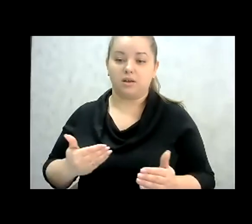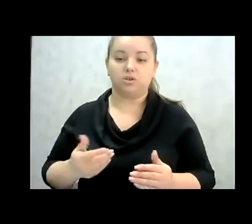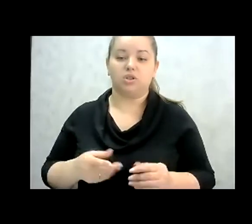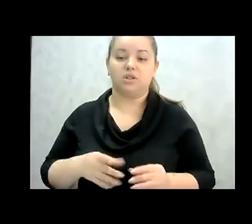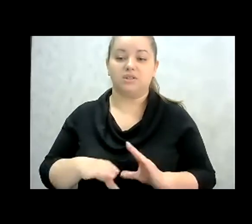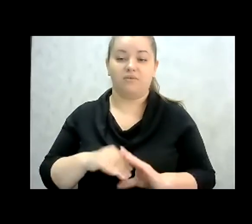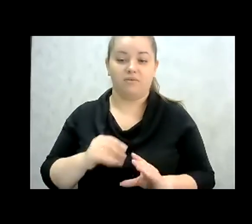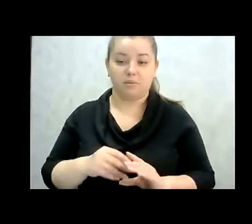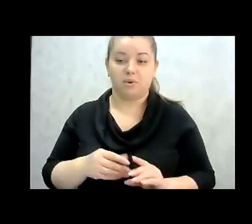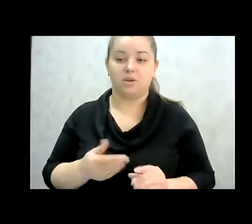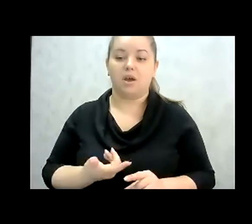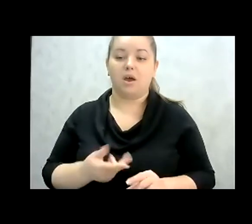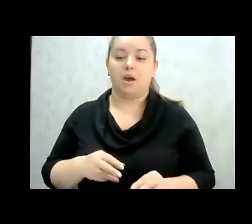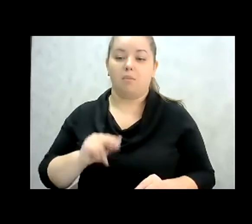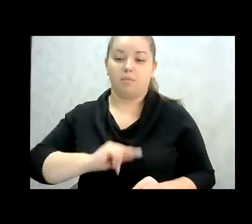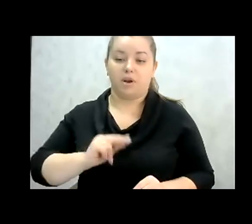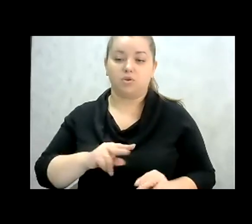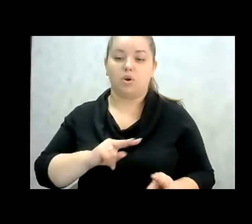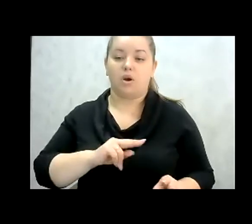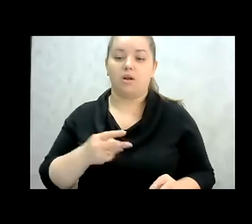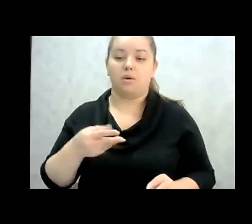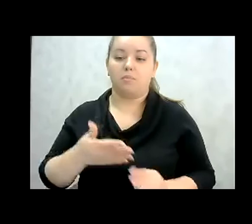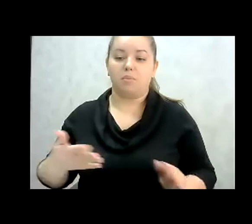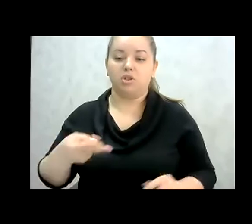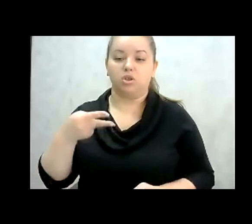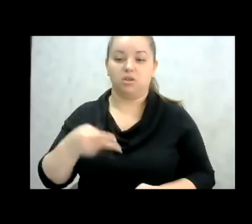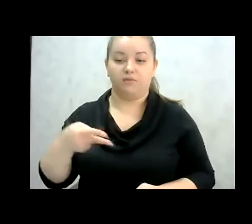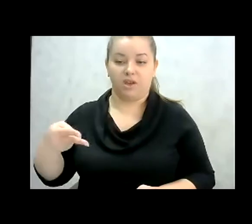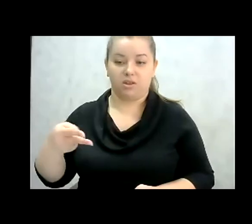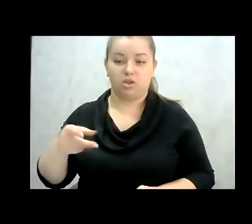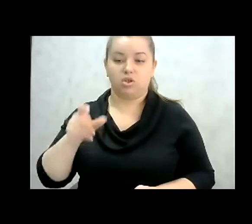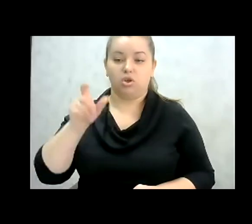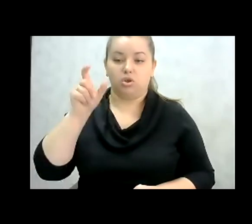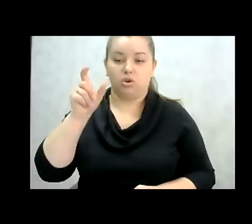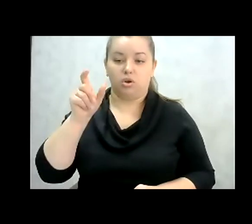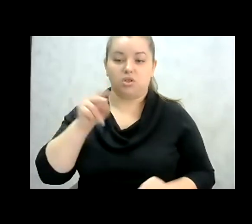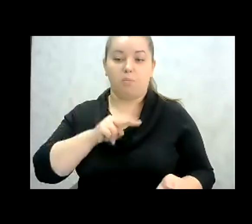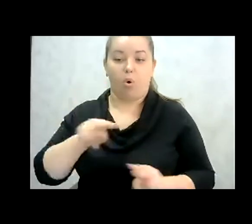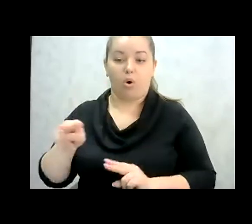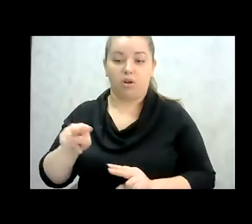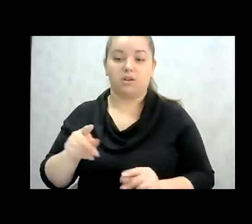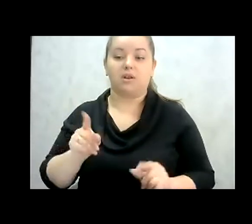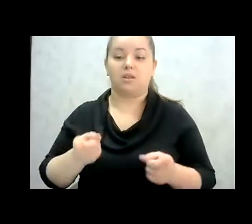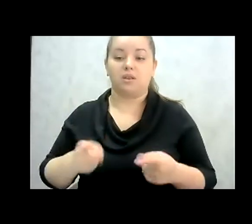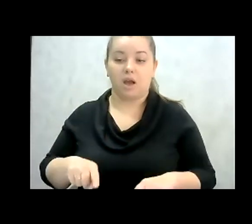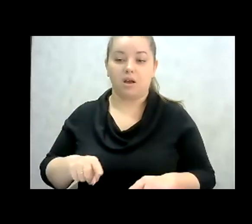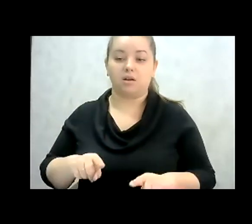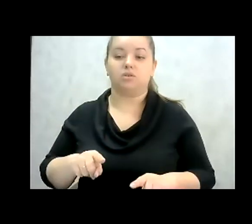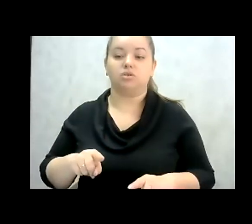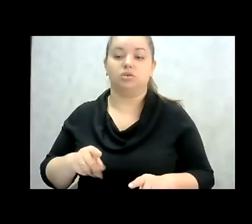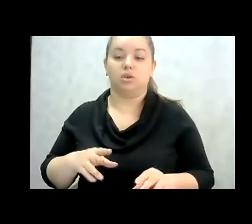During the election, more than 2,000 observers were working on behalf of